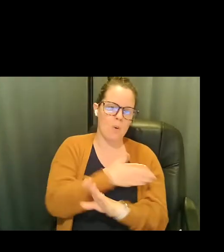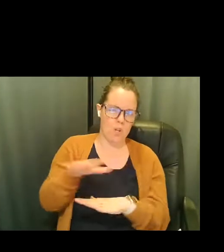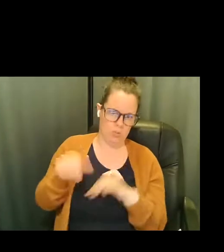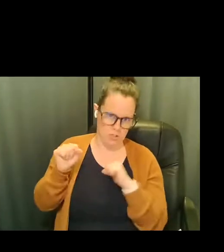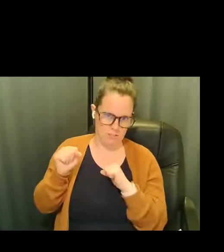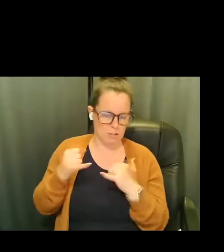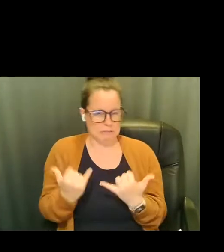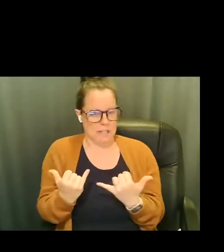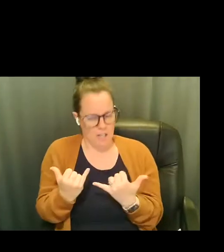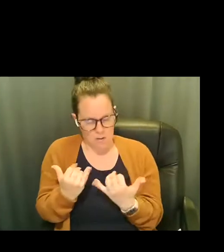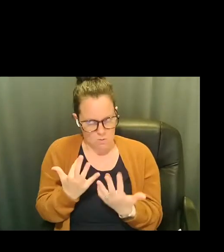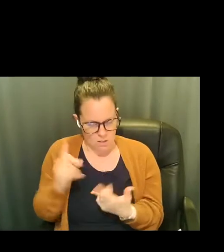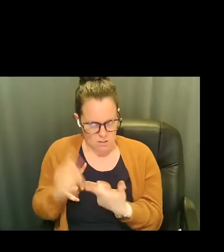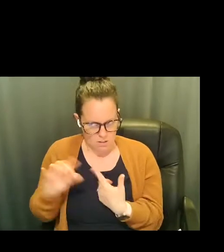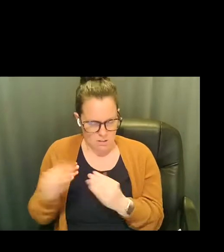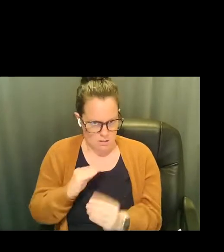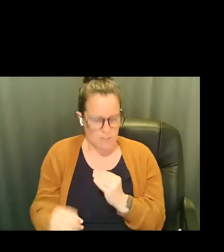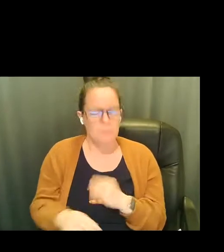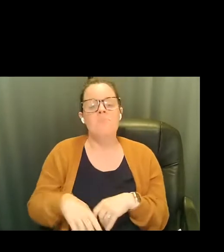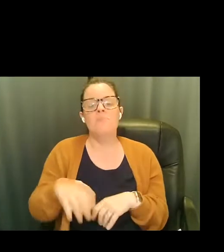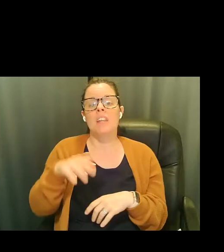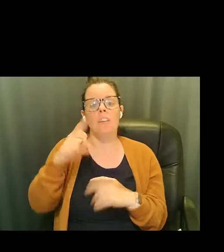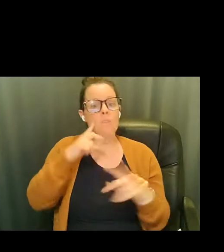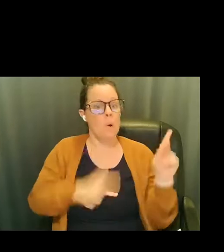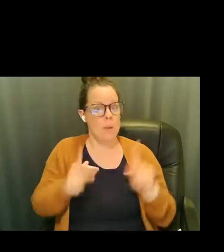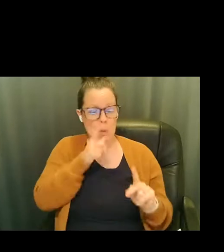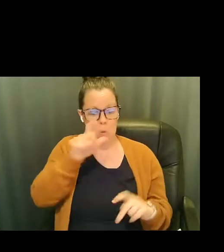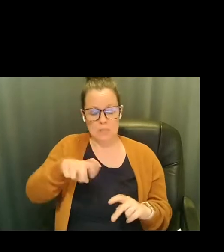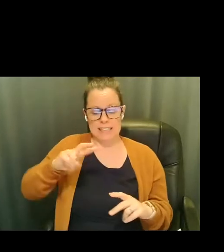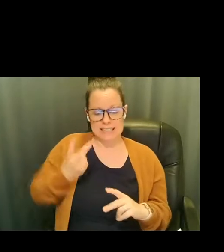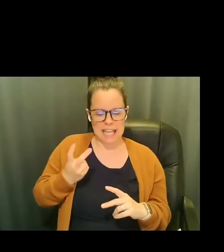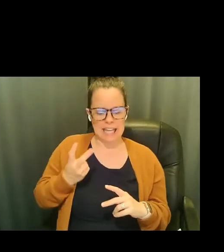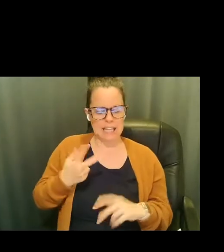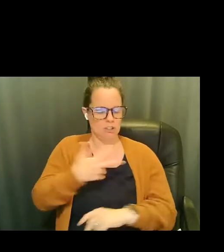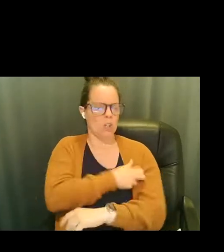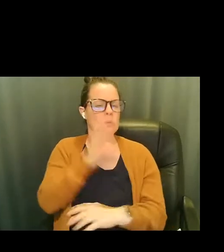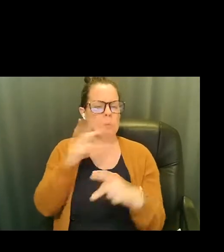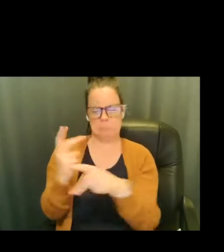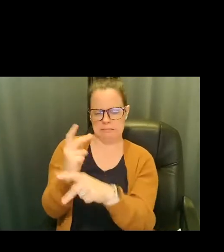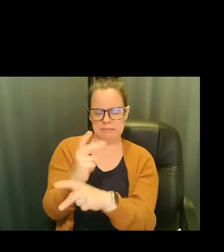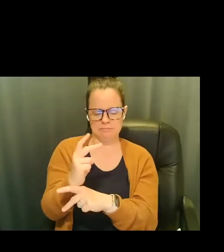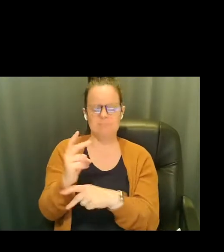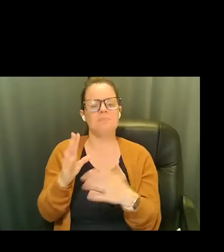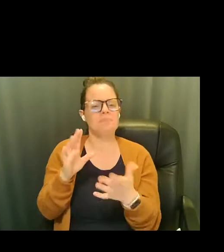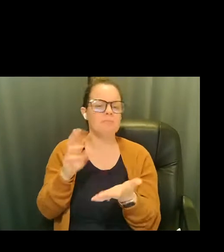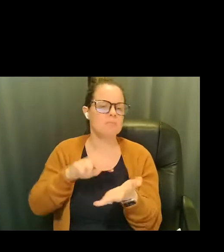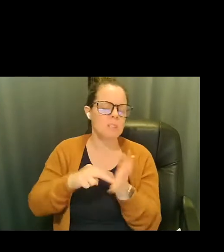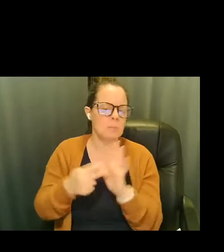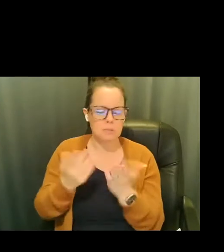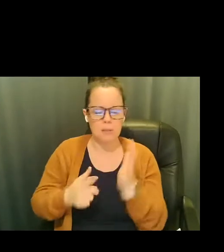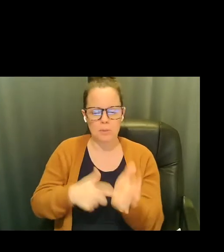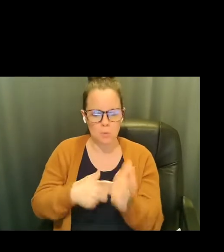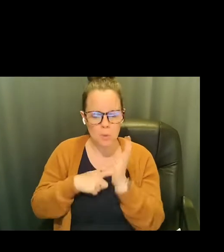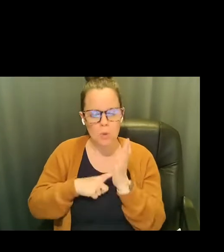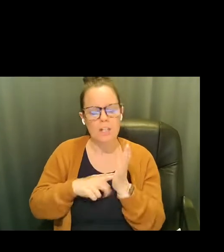will work out a solution for people who need that second dose, but this probably will require you to schedule a second dose on the